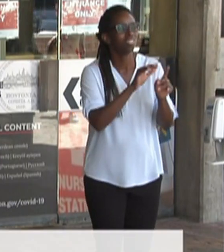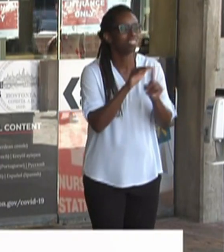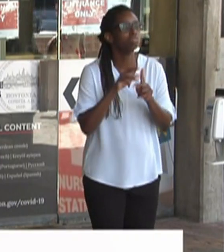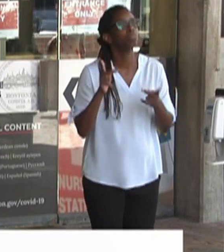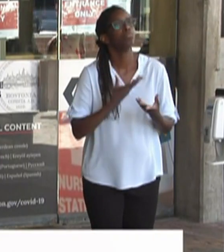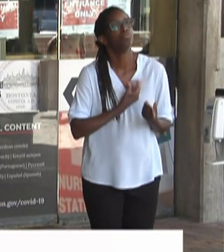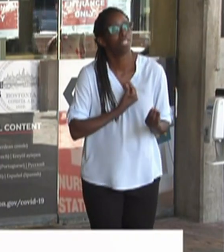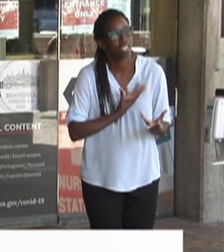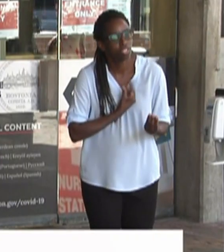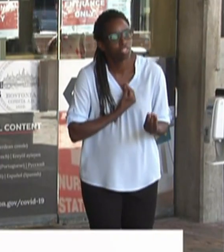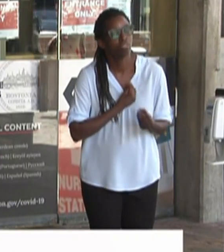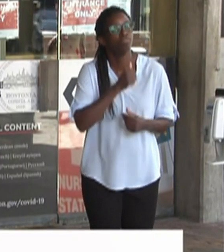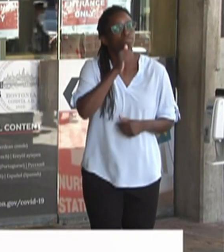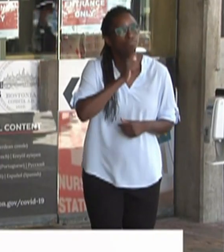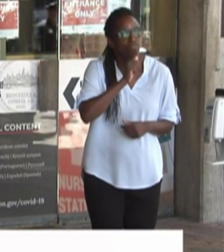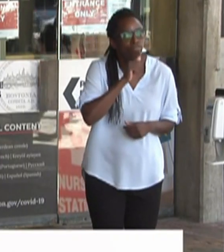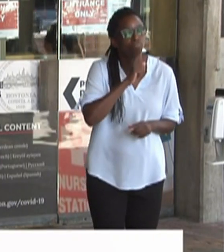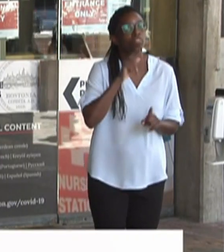a time,